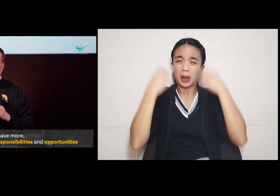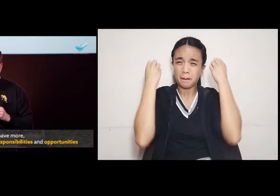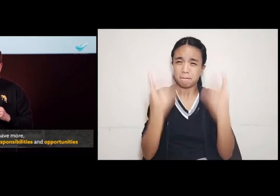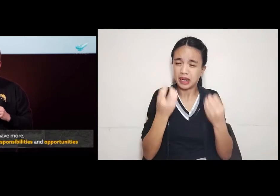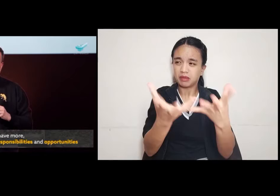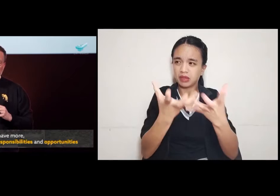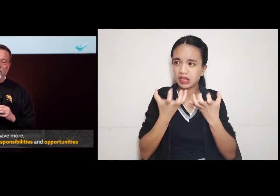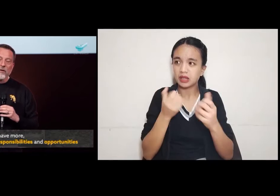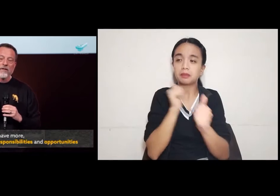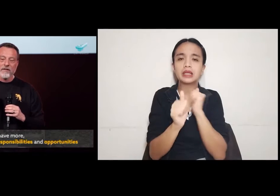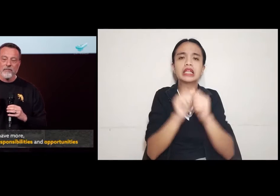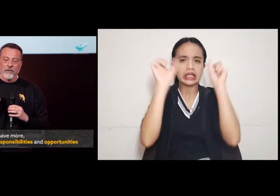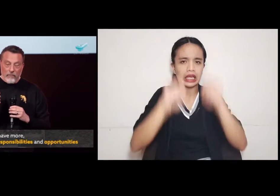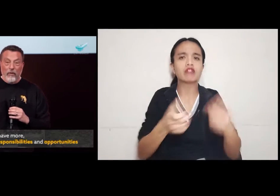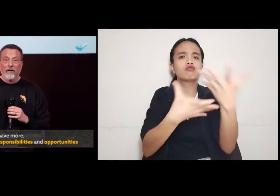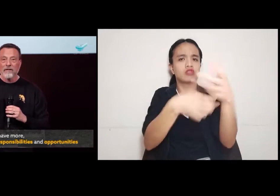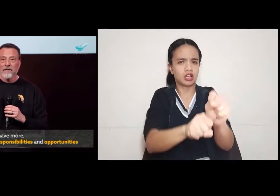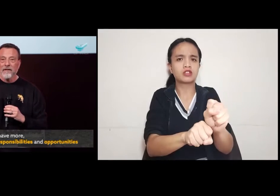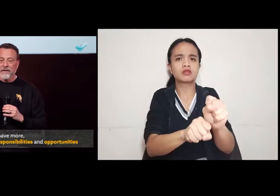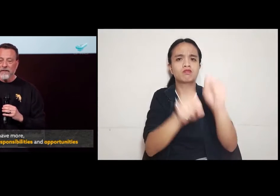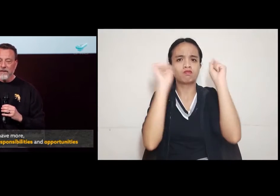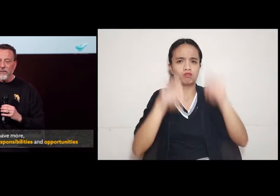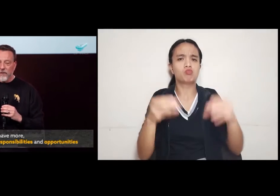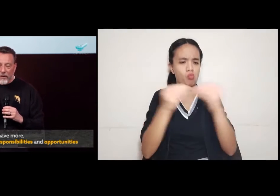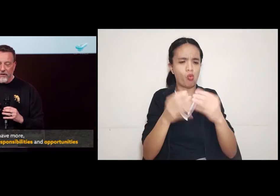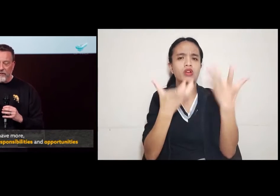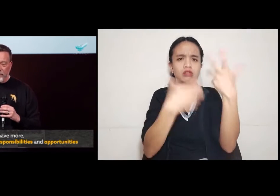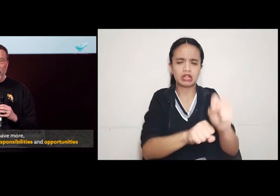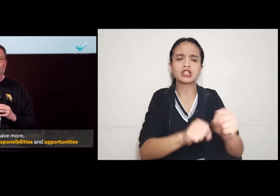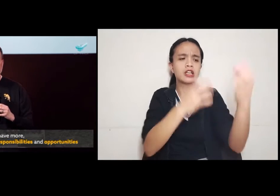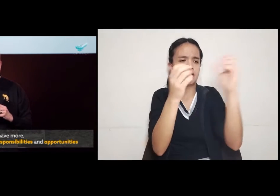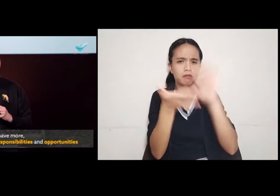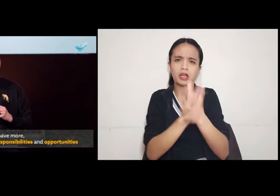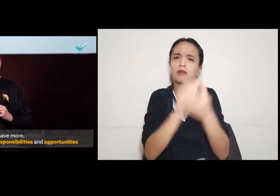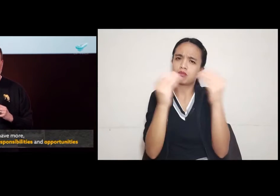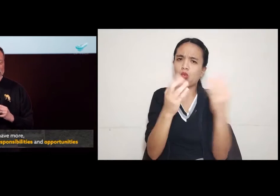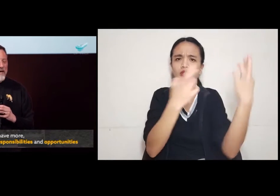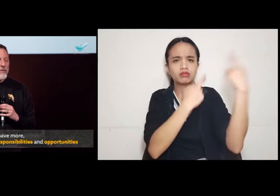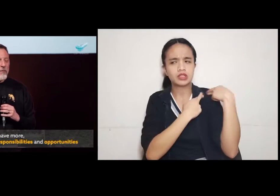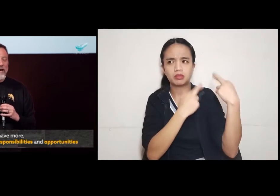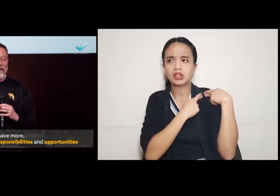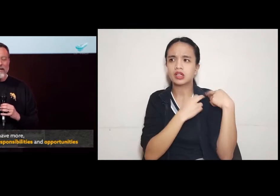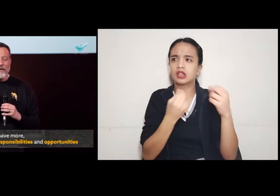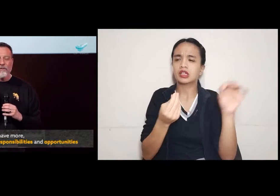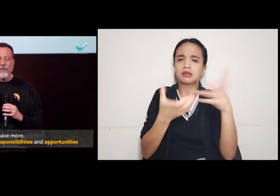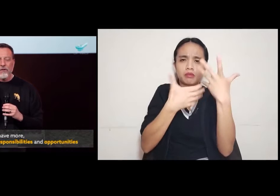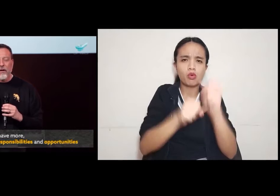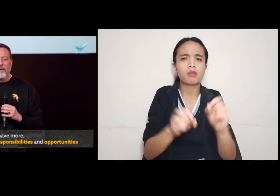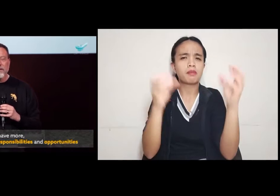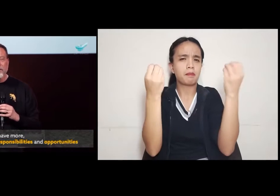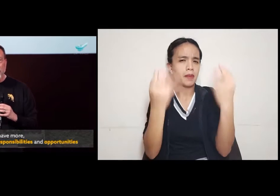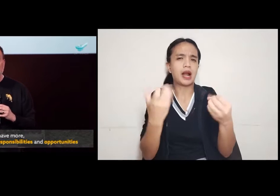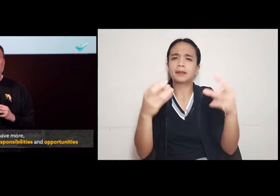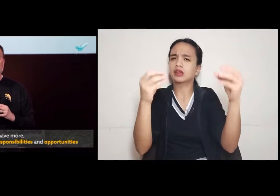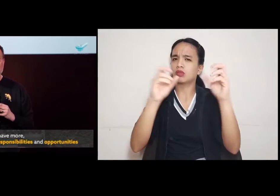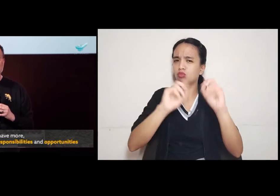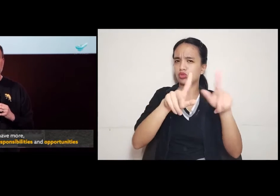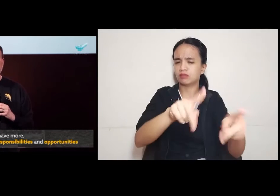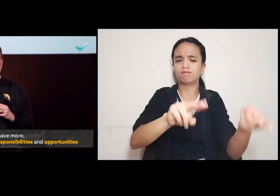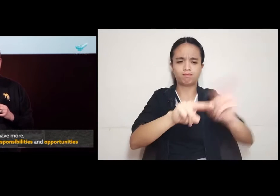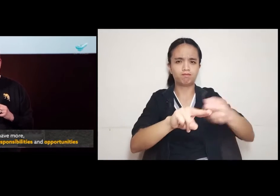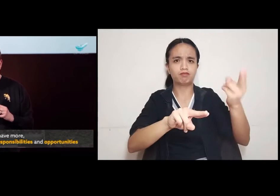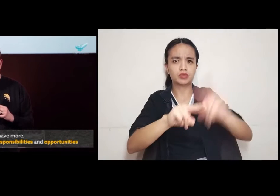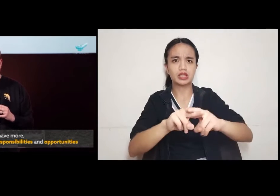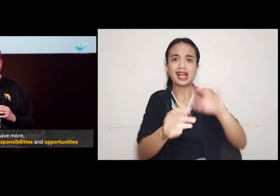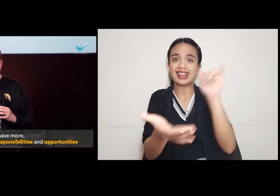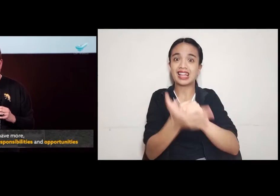When you have more, you've been trusted with more. You've been trusted with more responsibility. And by the way, you've been trusted with more